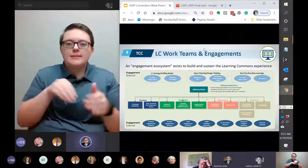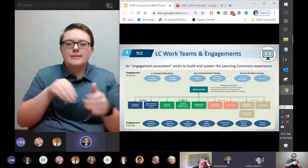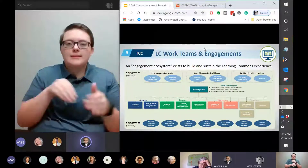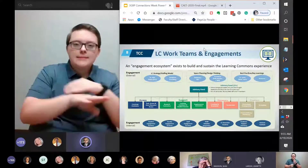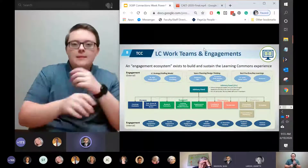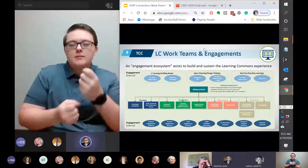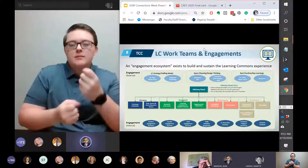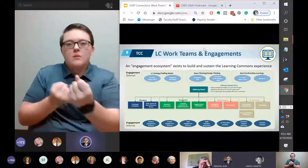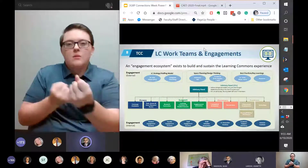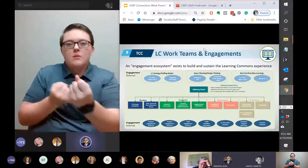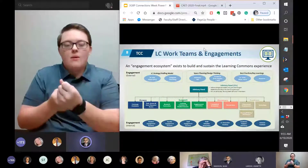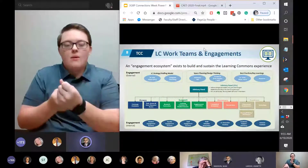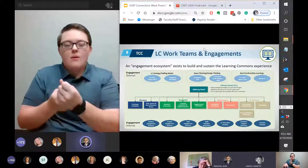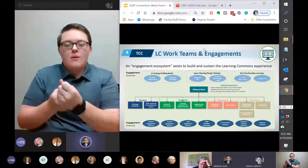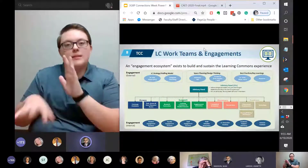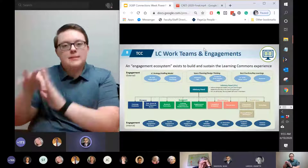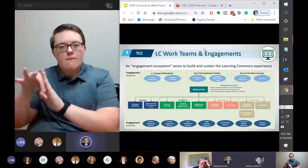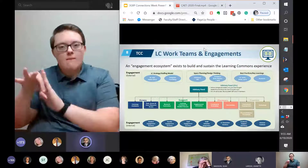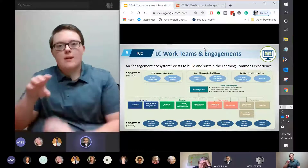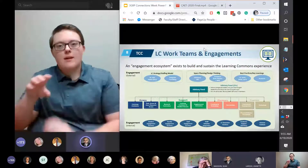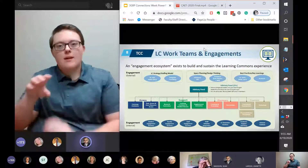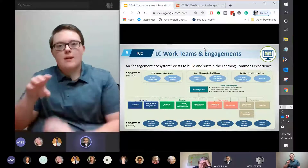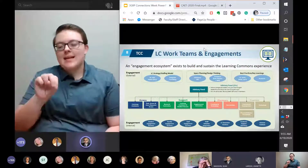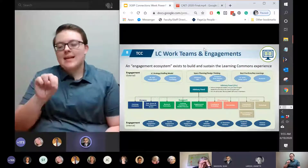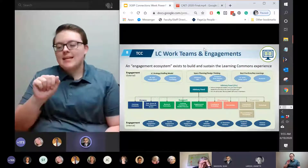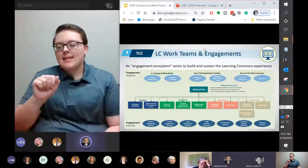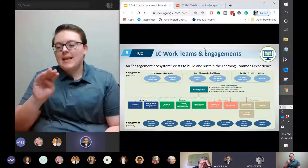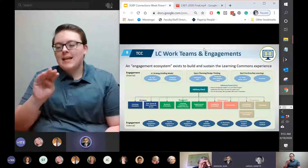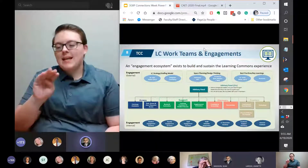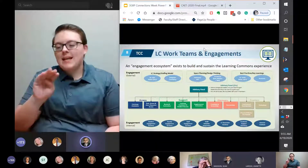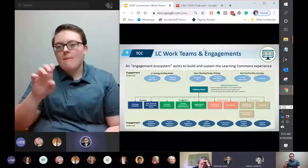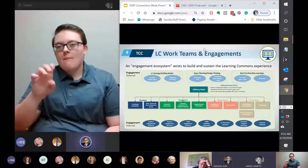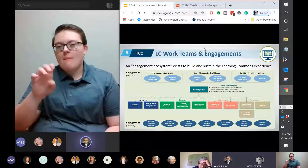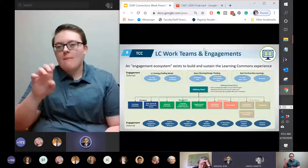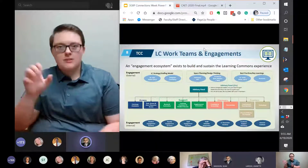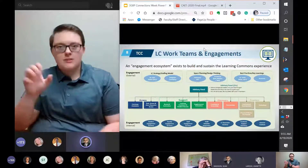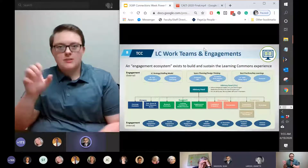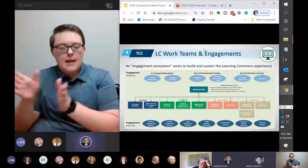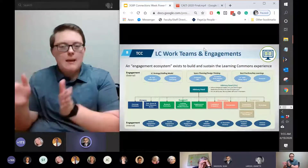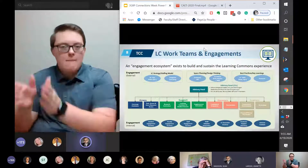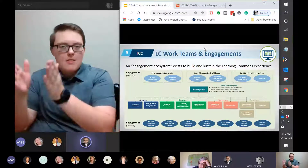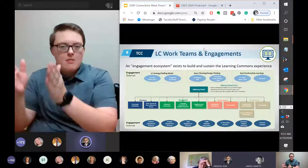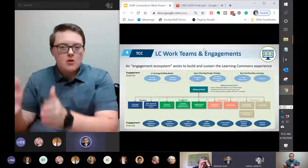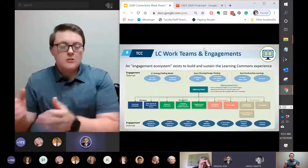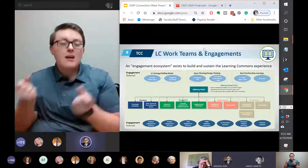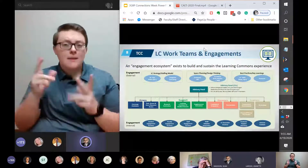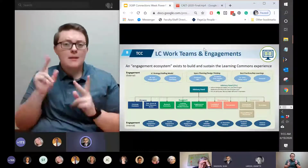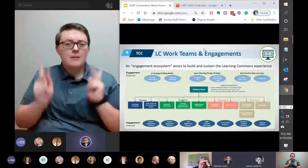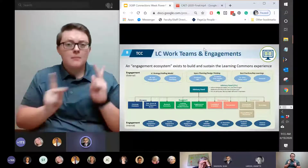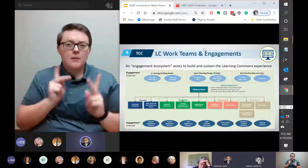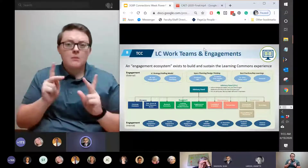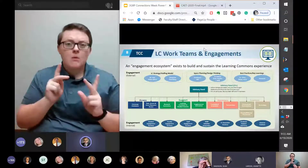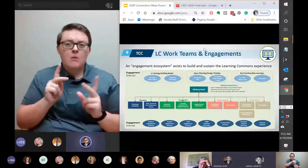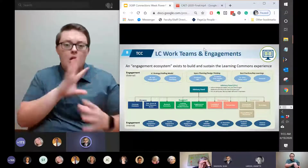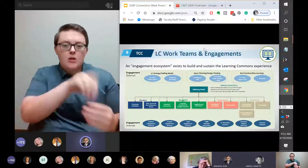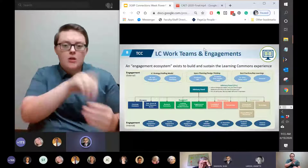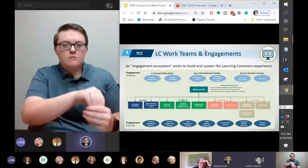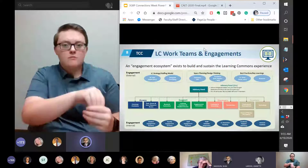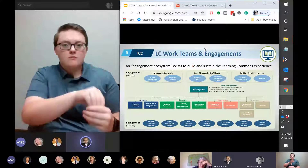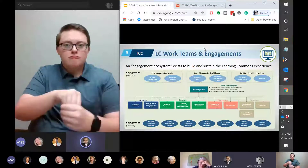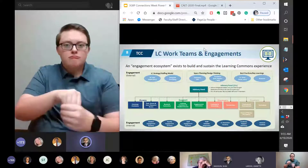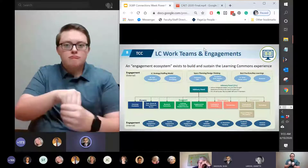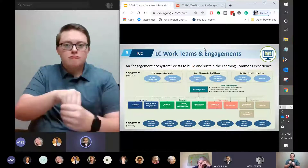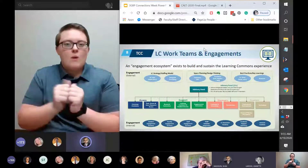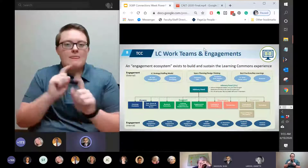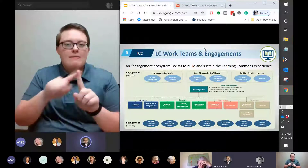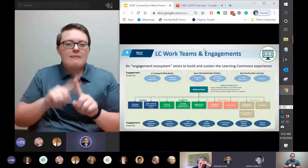will continue to guide our work. And a number of individuals are associated with those areas. There are